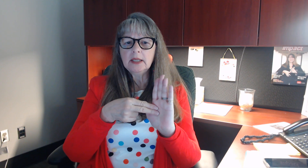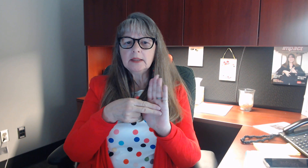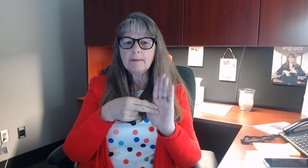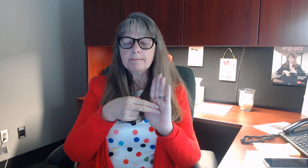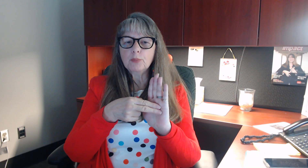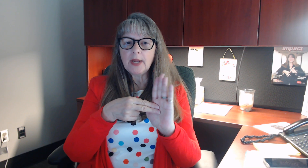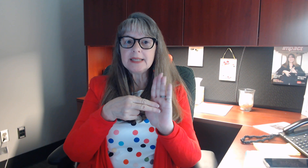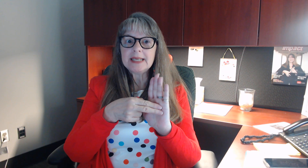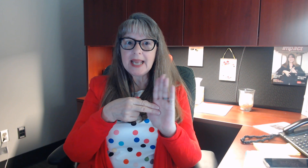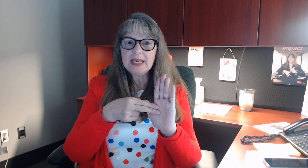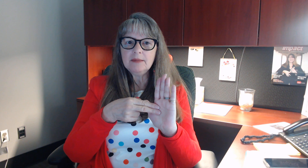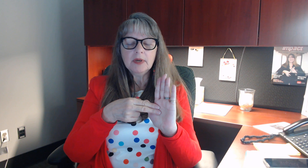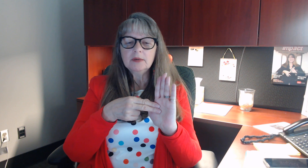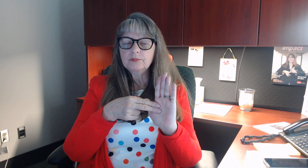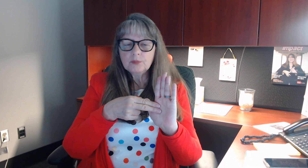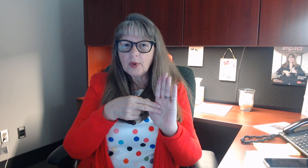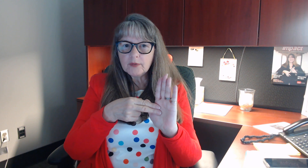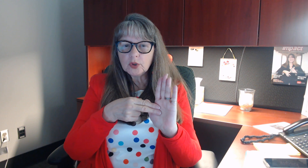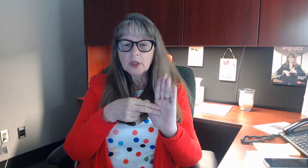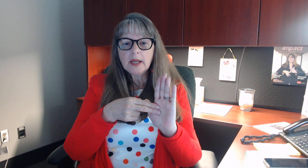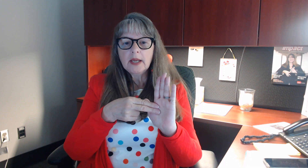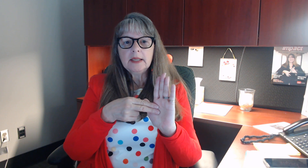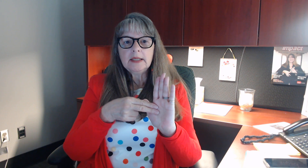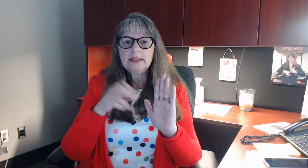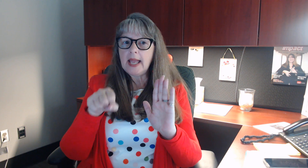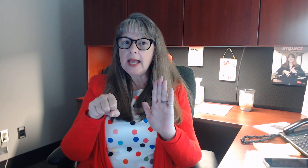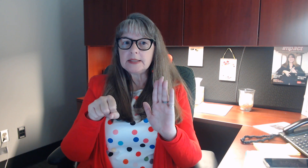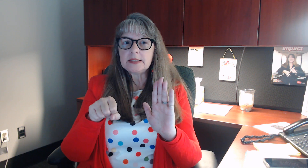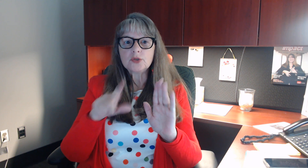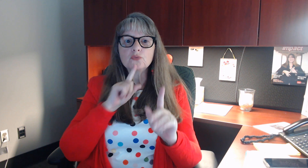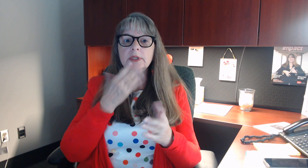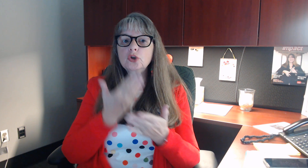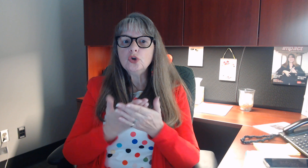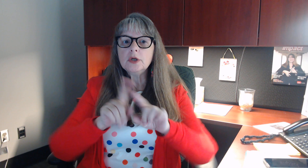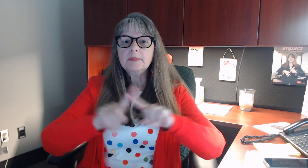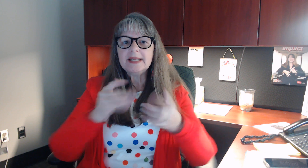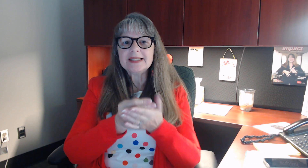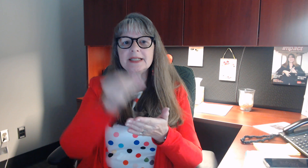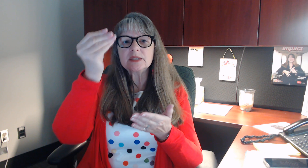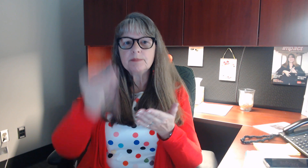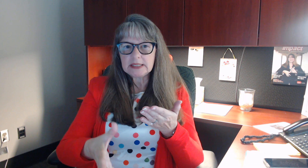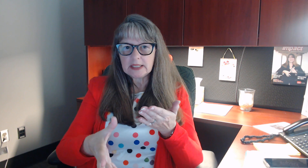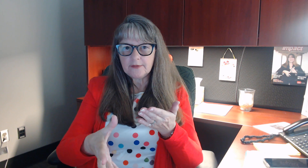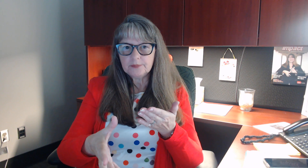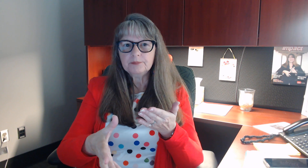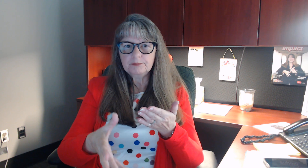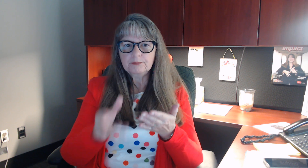that brand name, whatever. Yes, it's really good, but it's expensive.